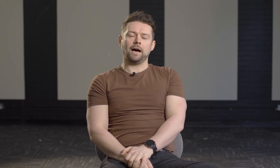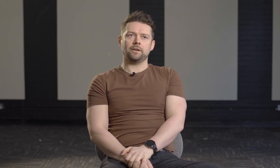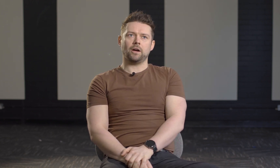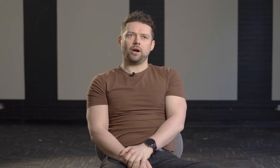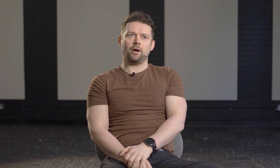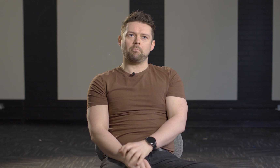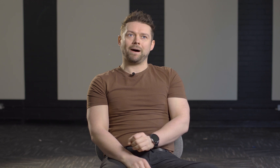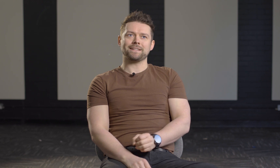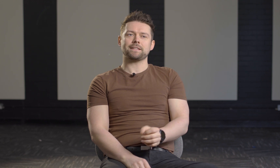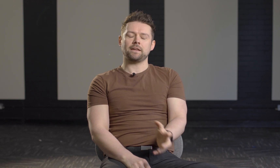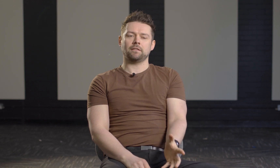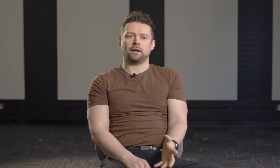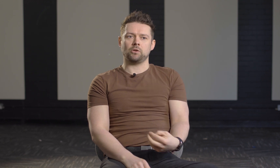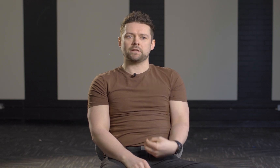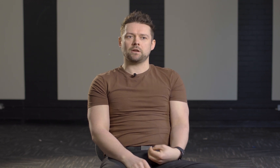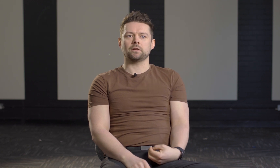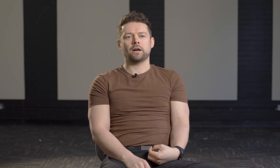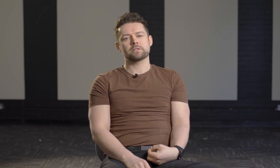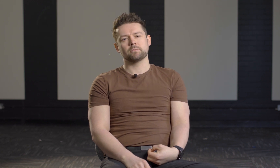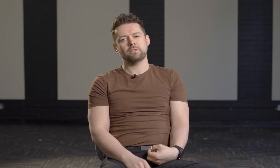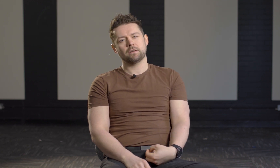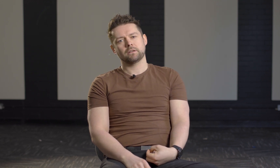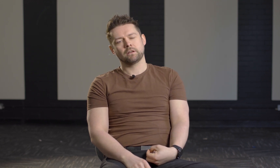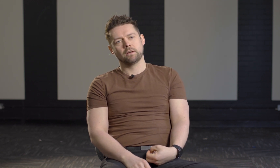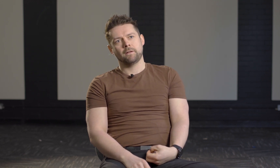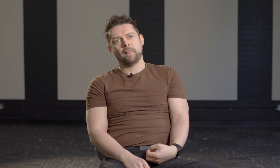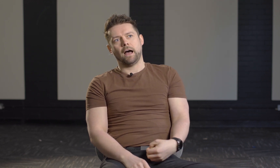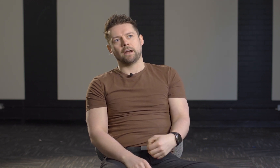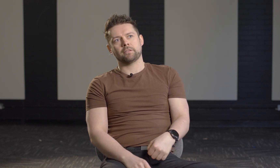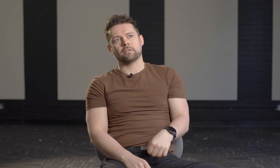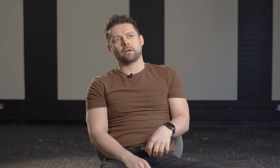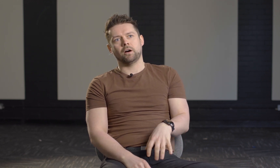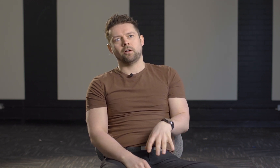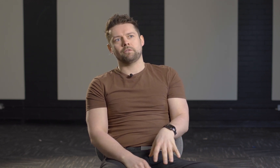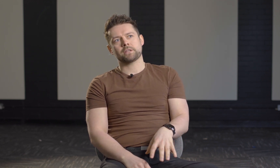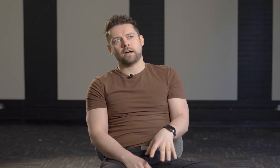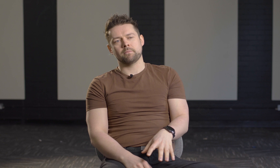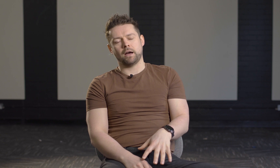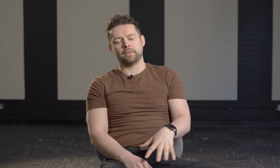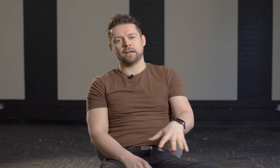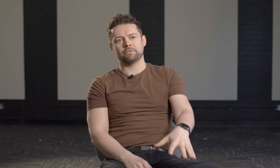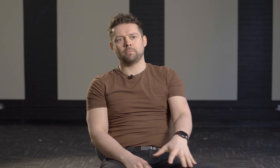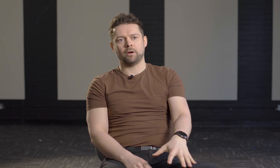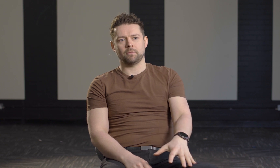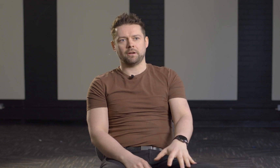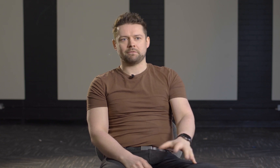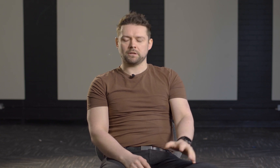And by saying that, you internalize some of it. And I think a lot of the time at the end of an appointment, everybody